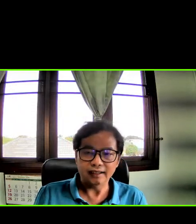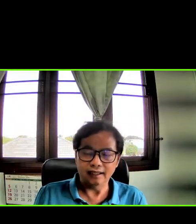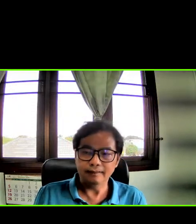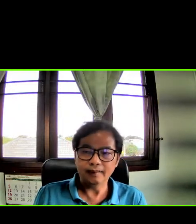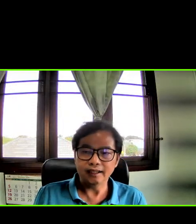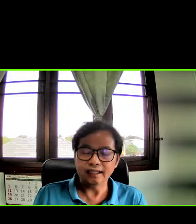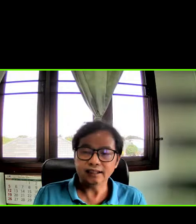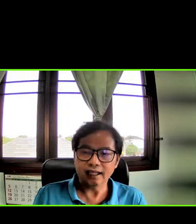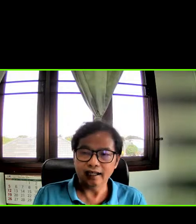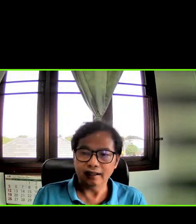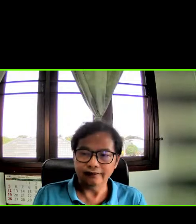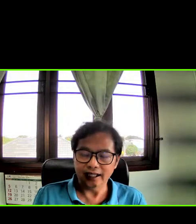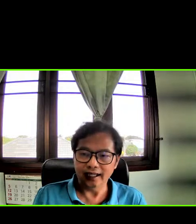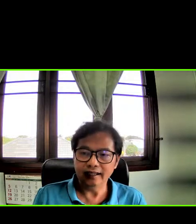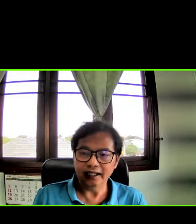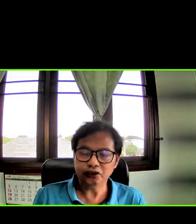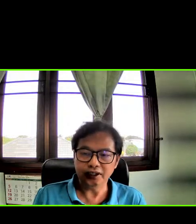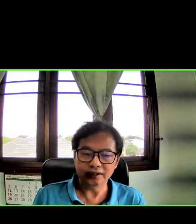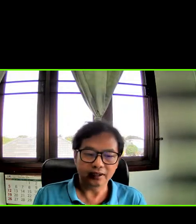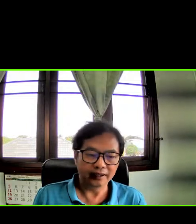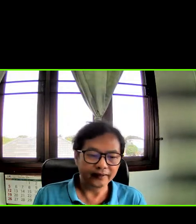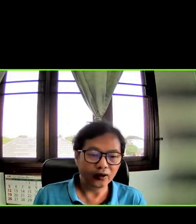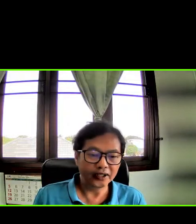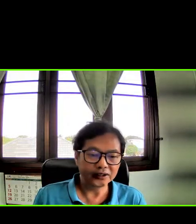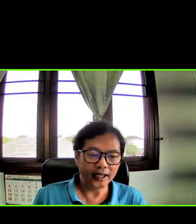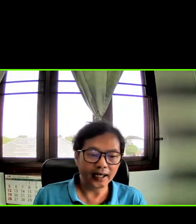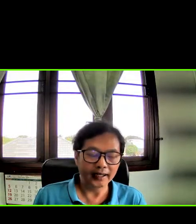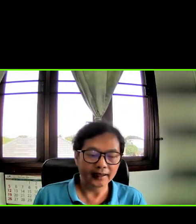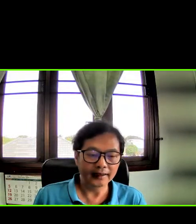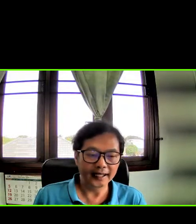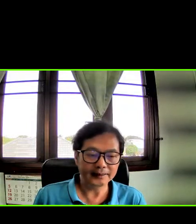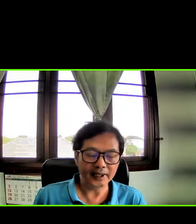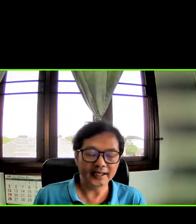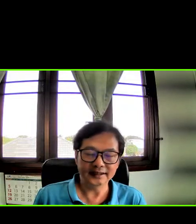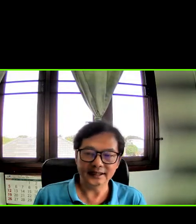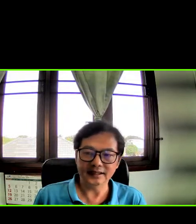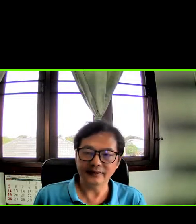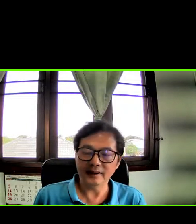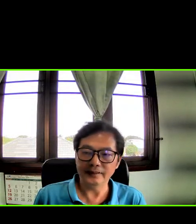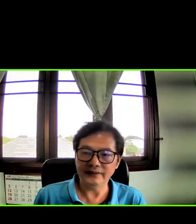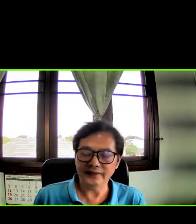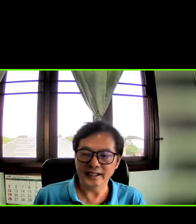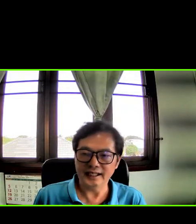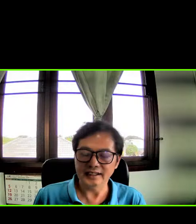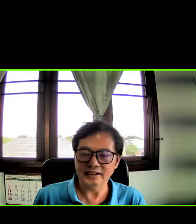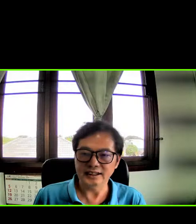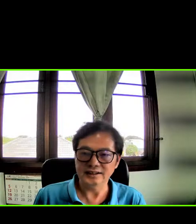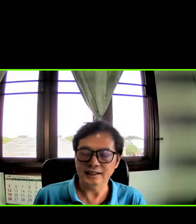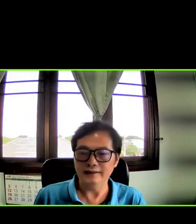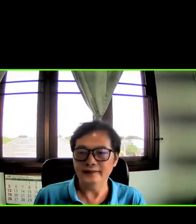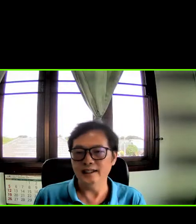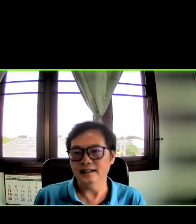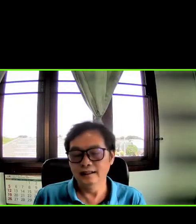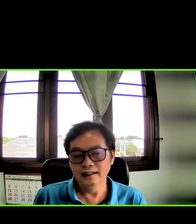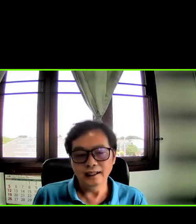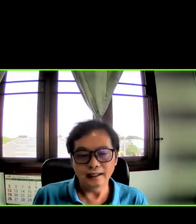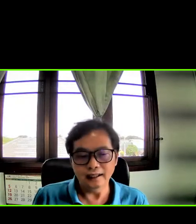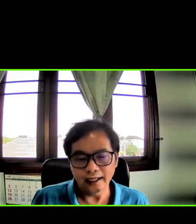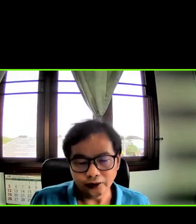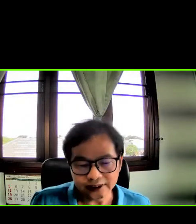wish that this kind of exchange of knowledge and experiences from different countries of